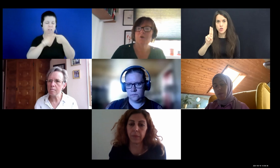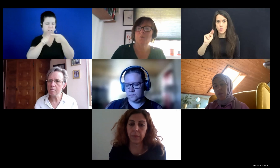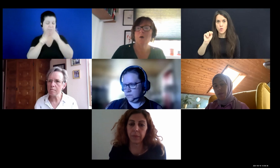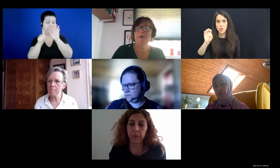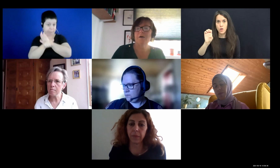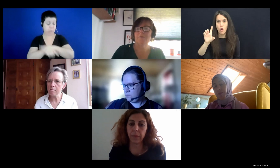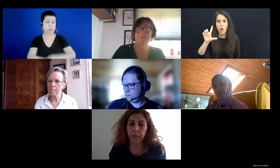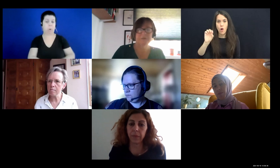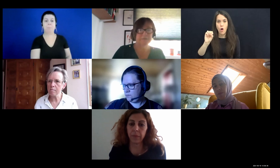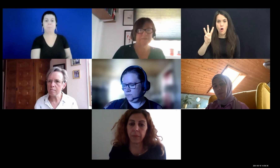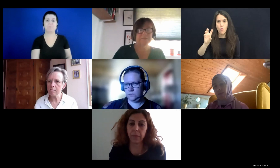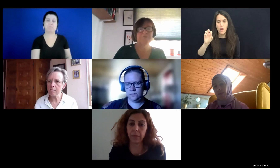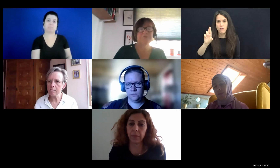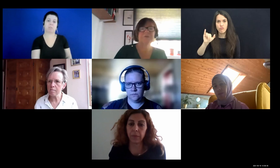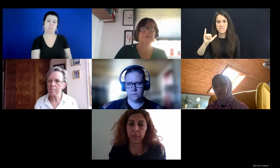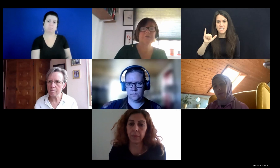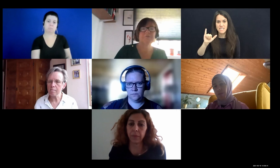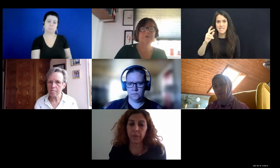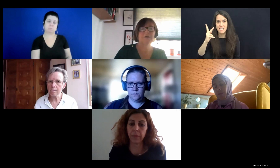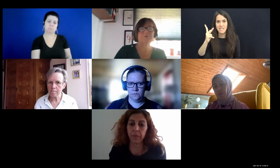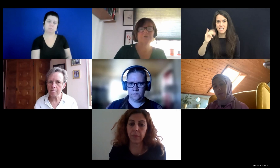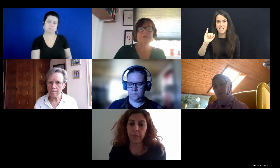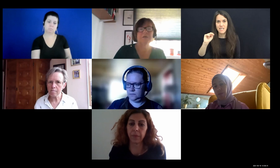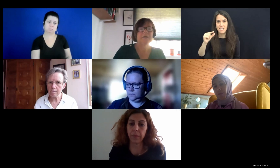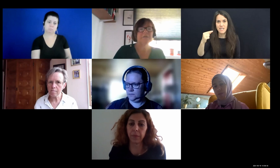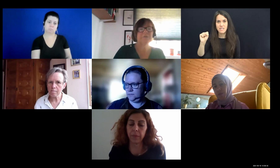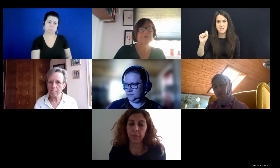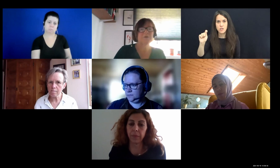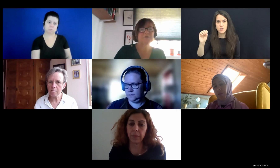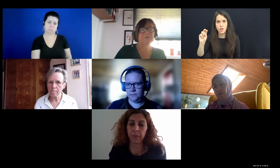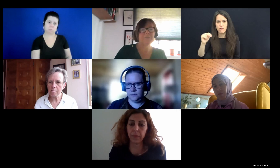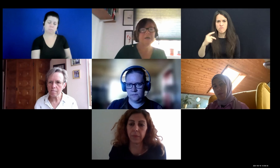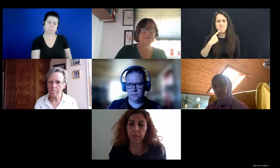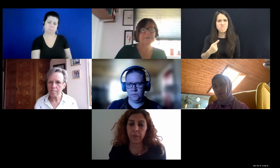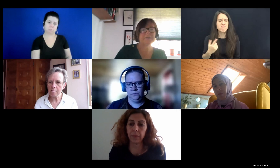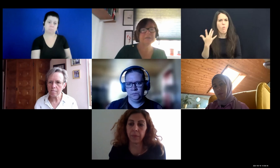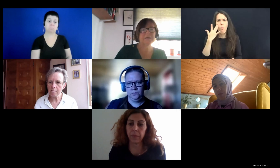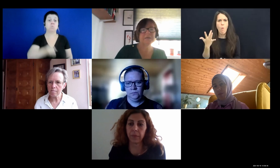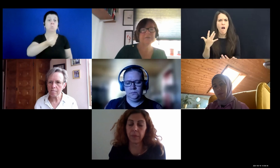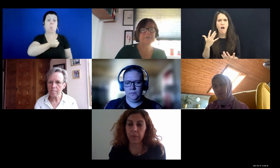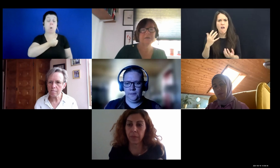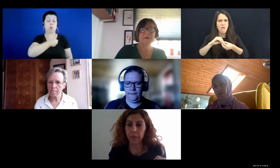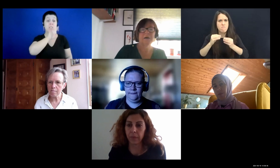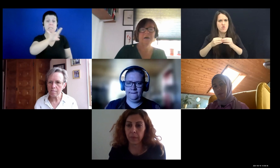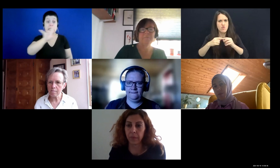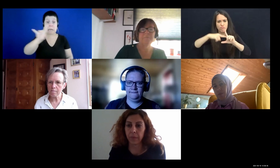about why are the figures different in the different countries? Is it because deafblindness